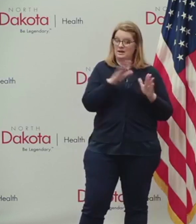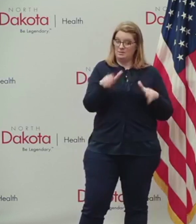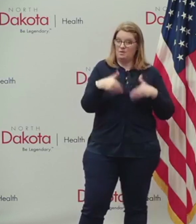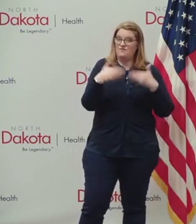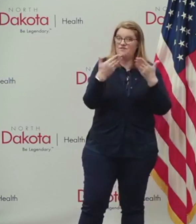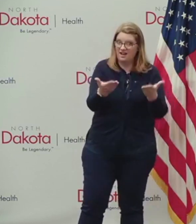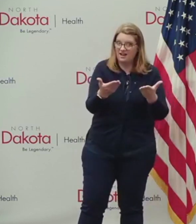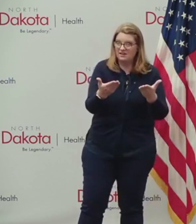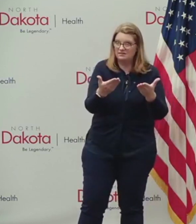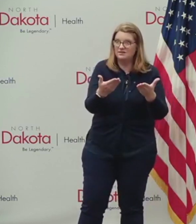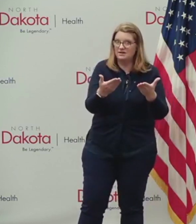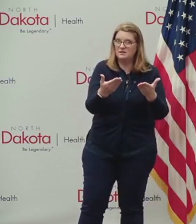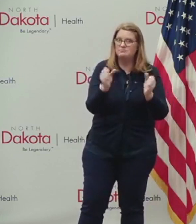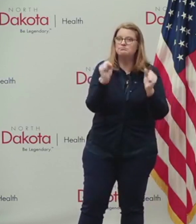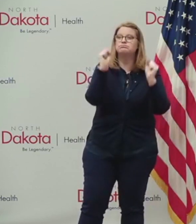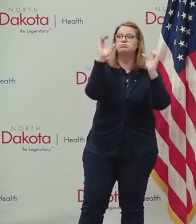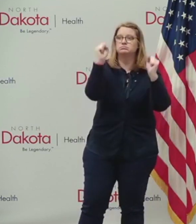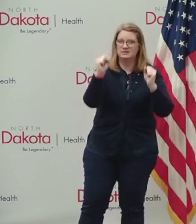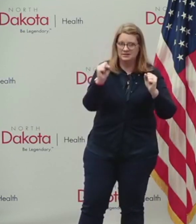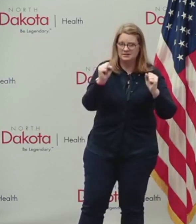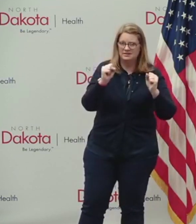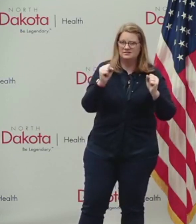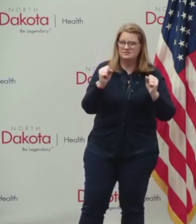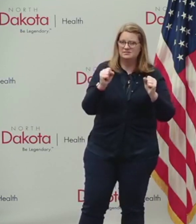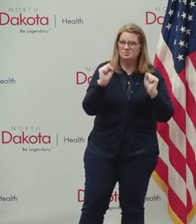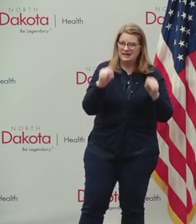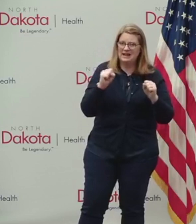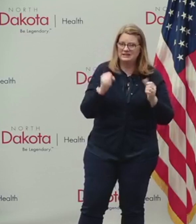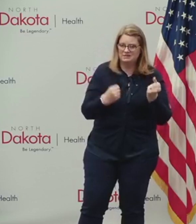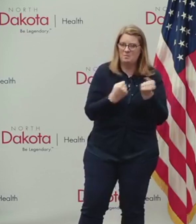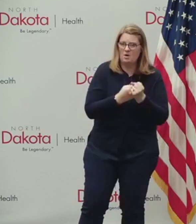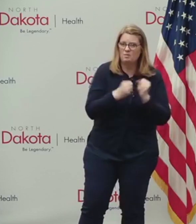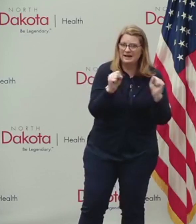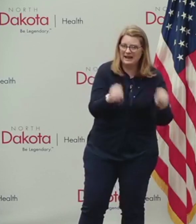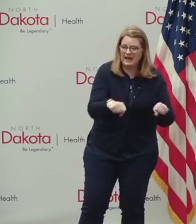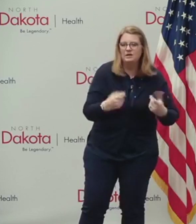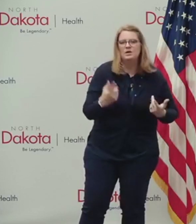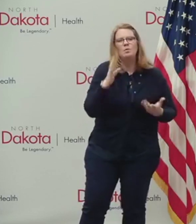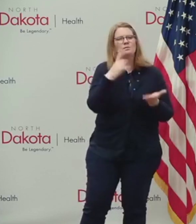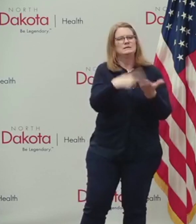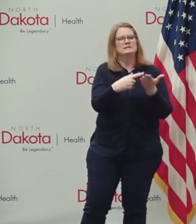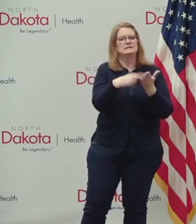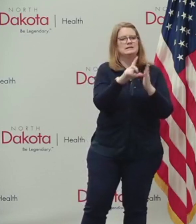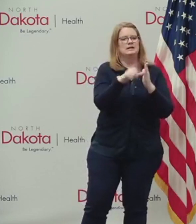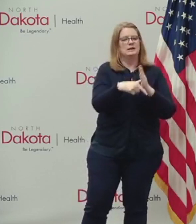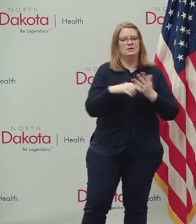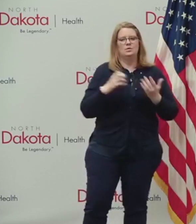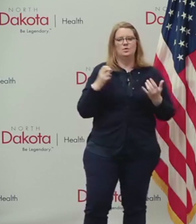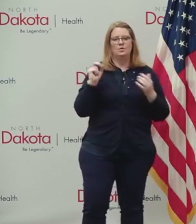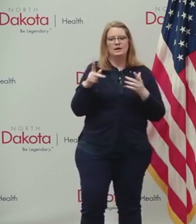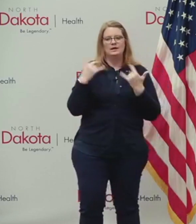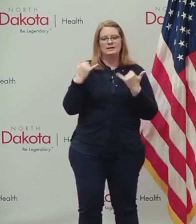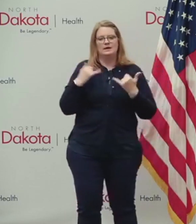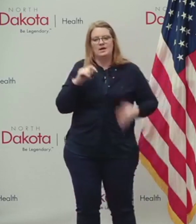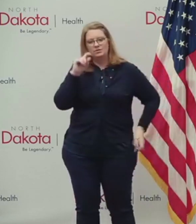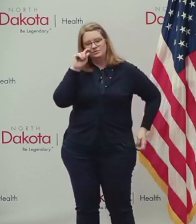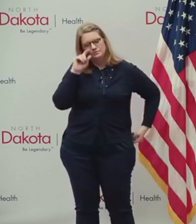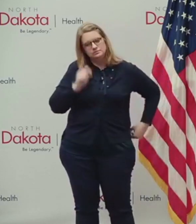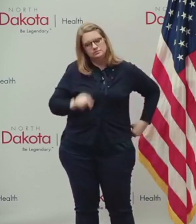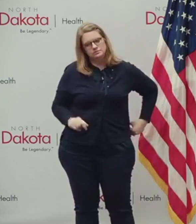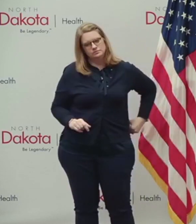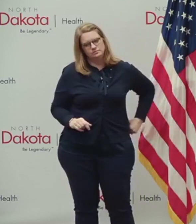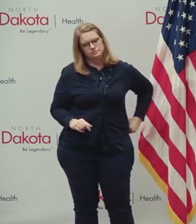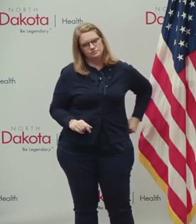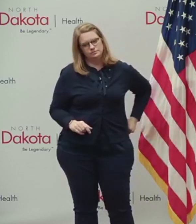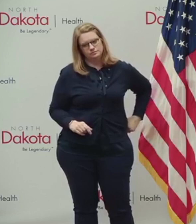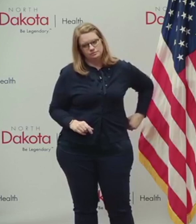those organizations, and we'll talk about that later on in this conference. But right now, let's jump into some